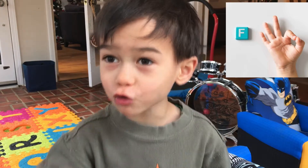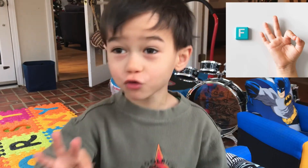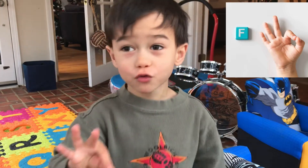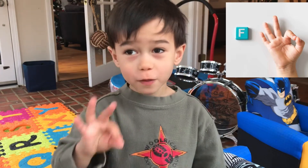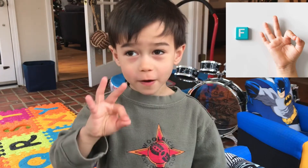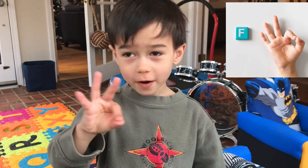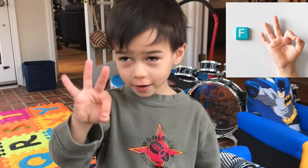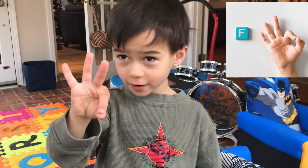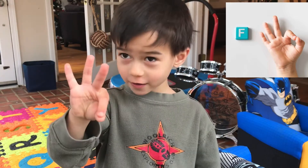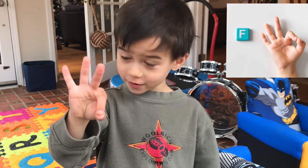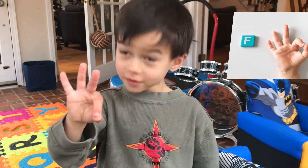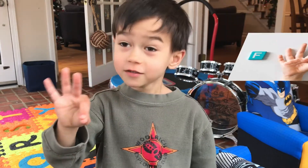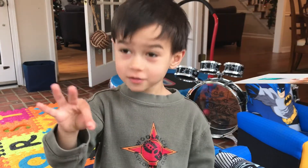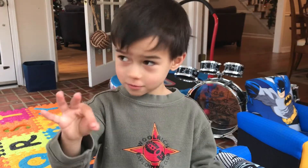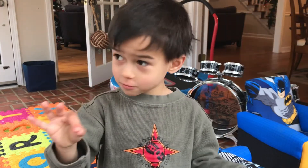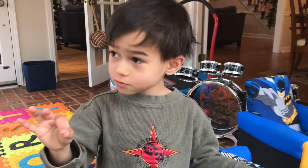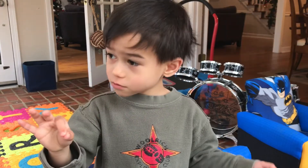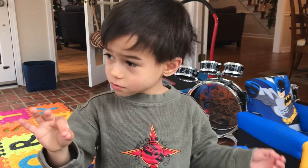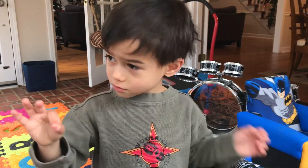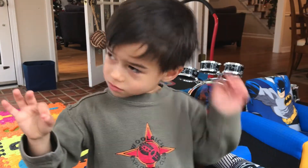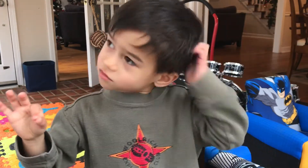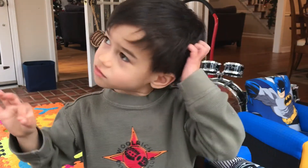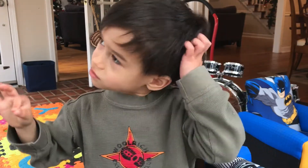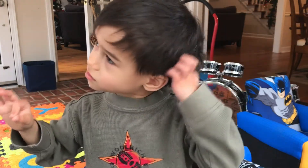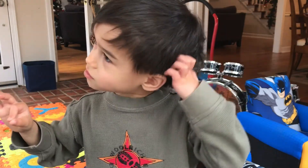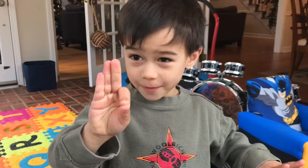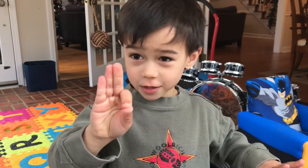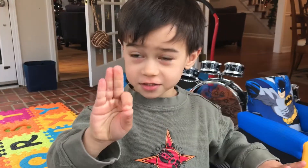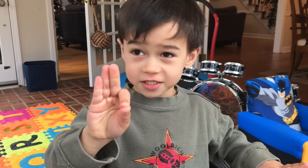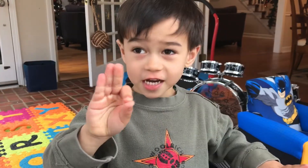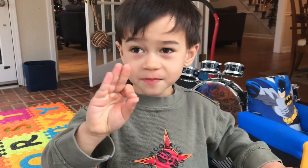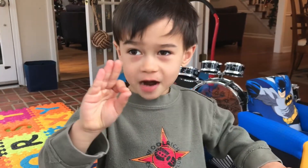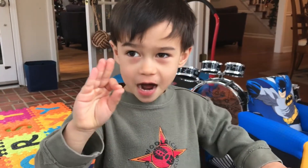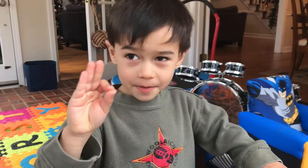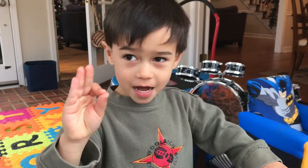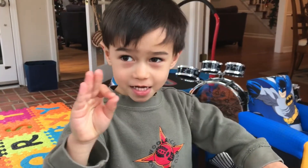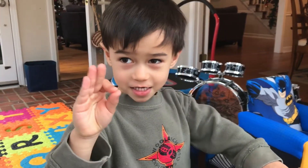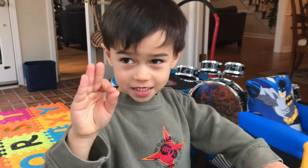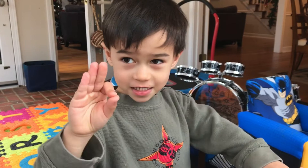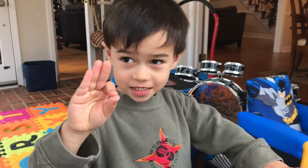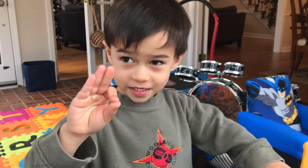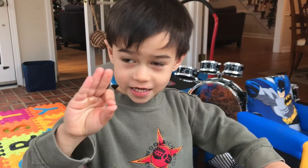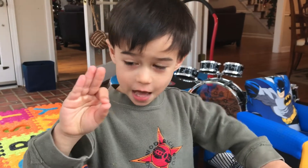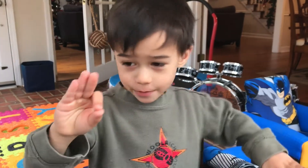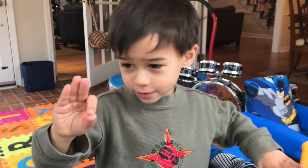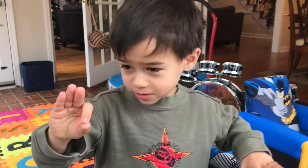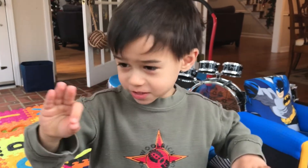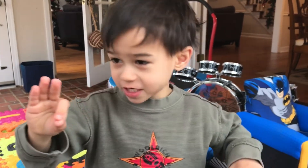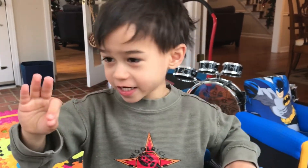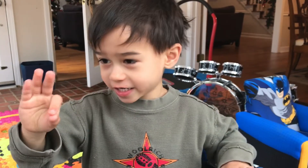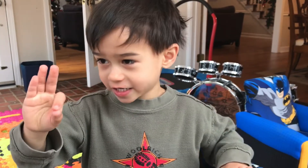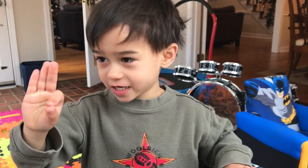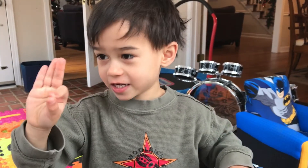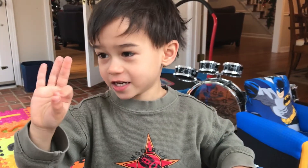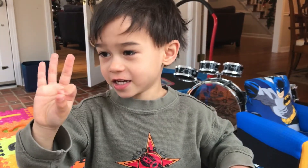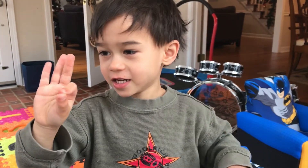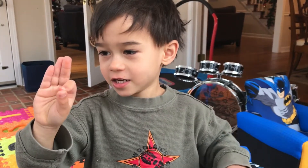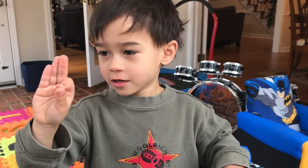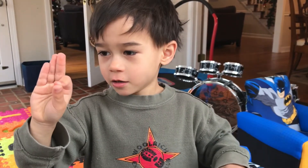Food. Food, that's right. How about G, Mama? Huh? How about G? How about G? Okay, what's G?